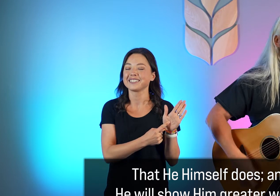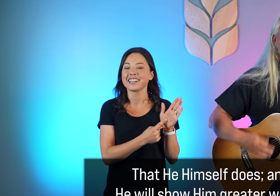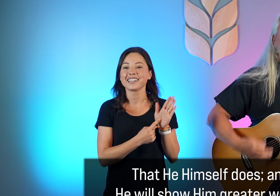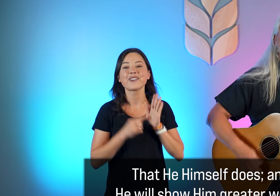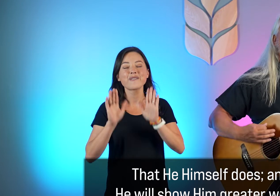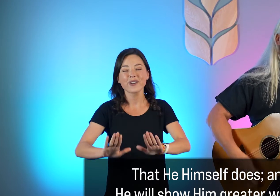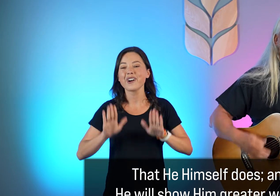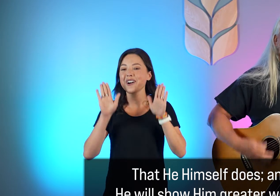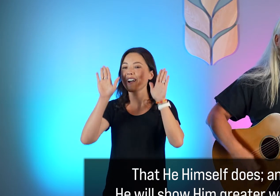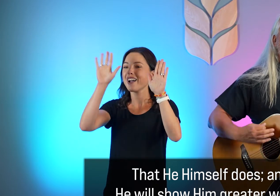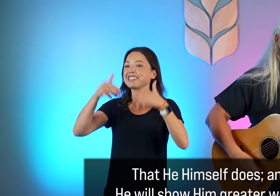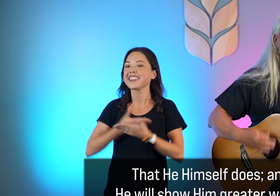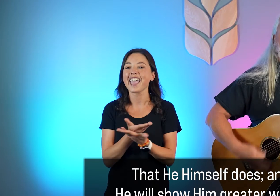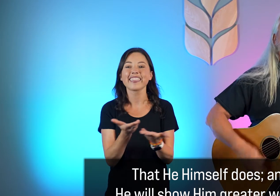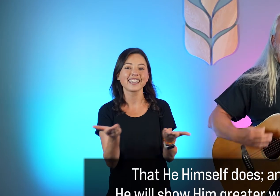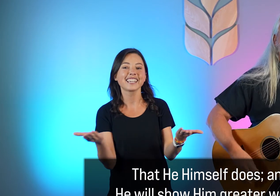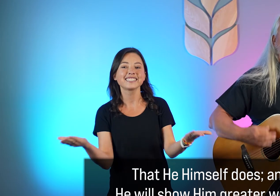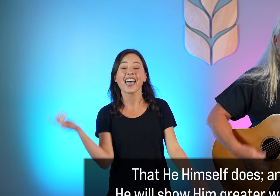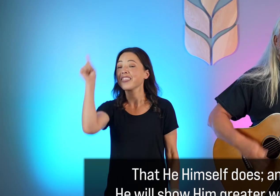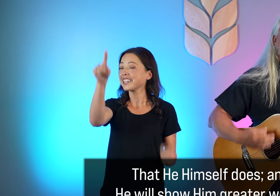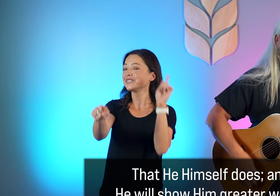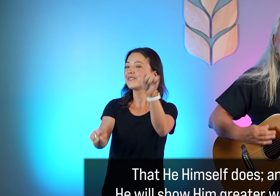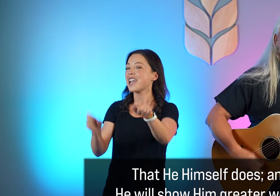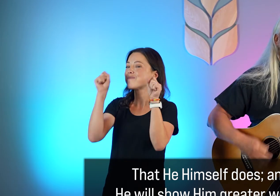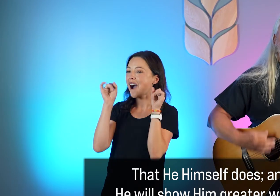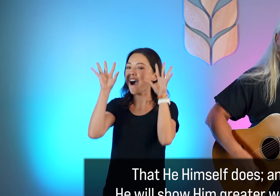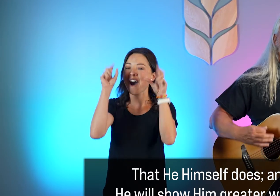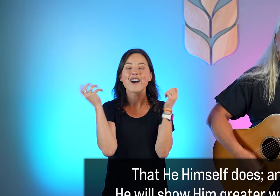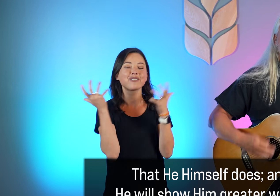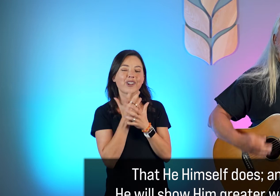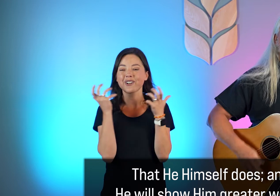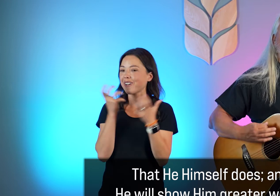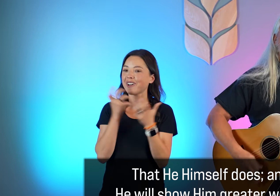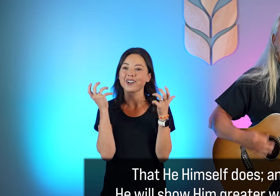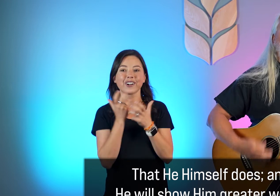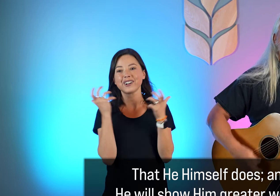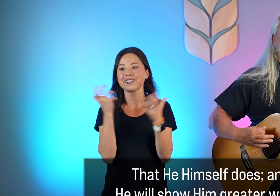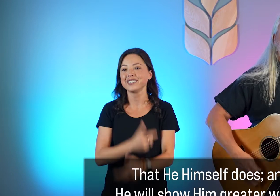greater works than these, that you may marvel.